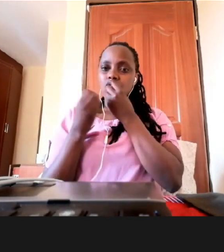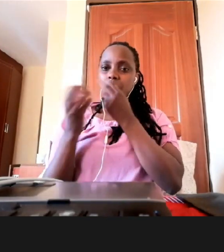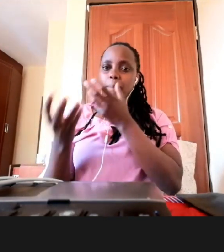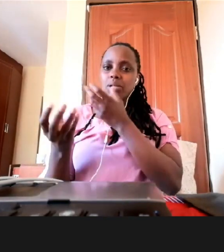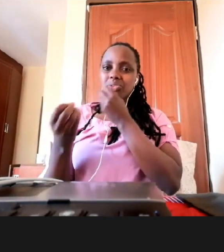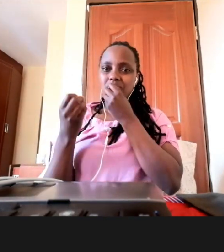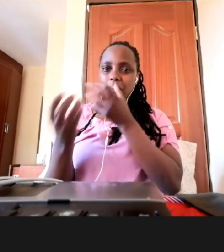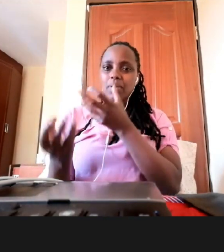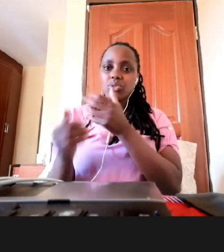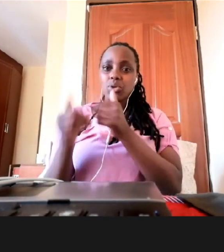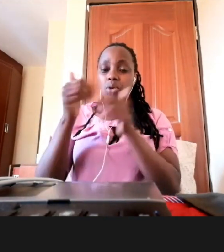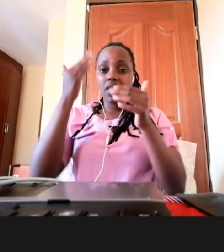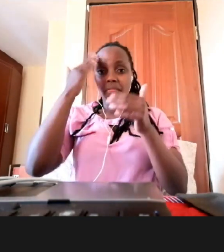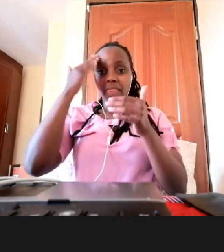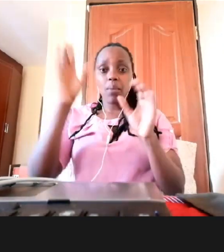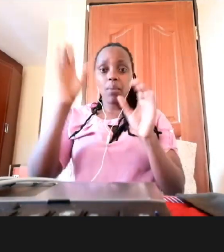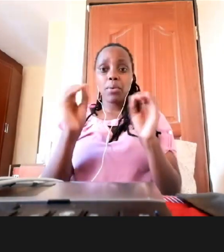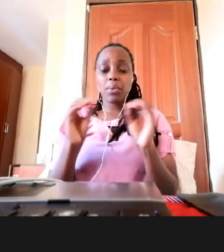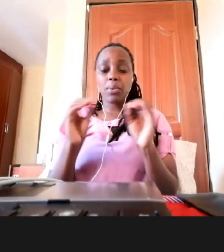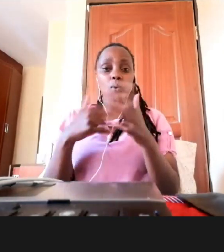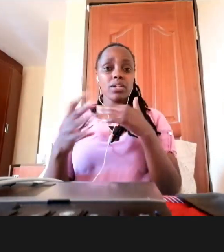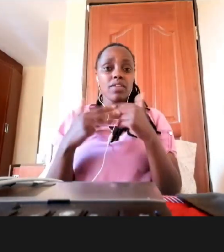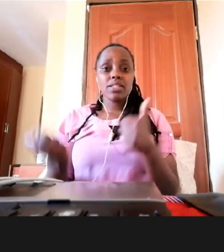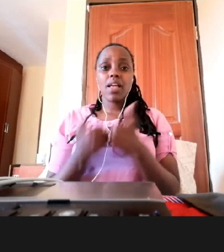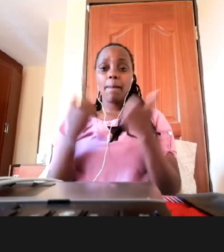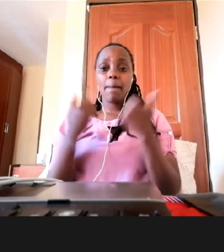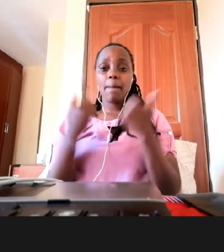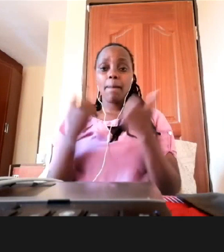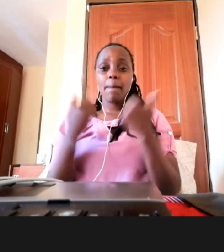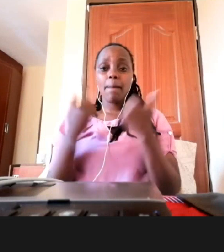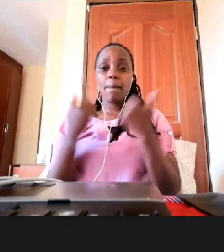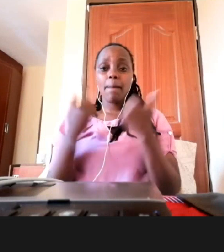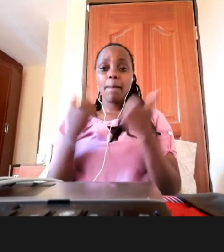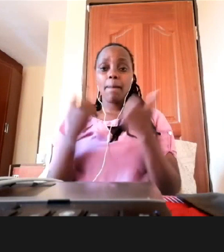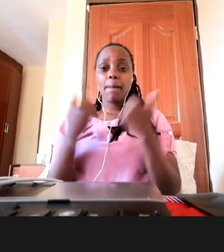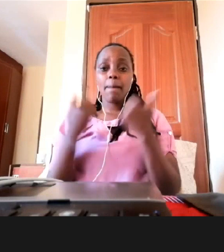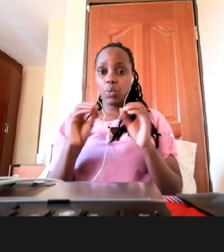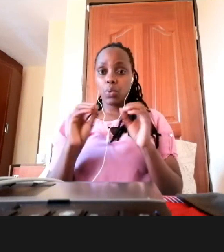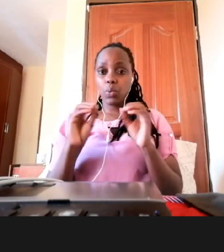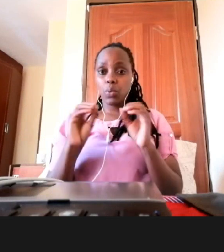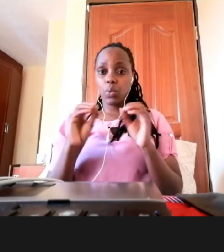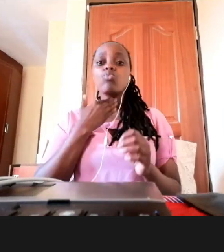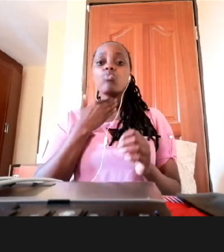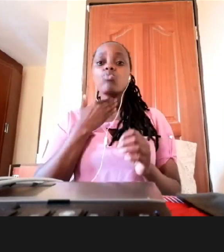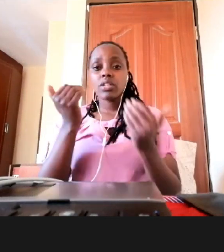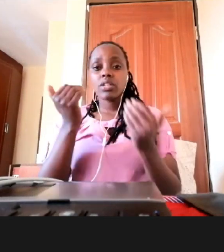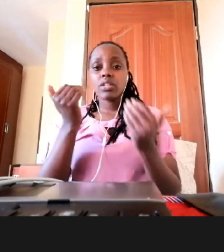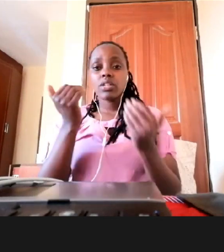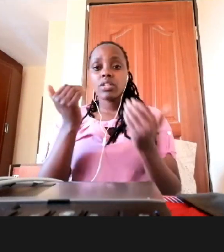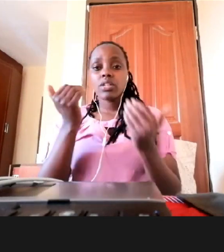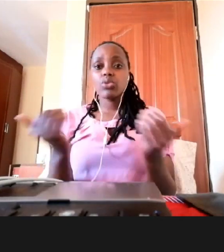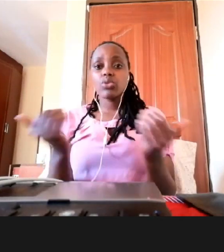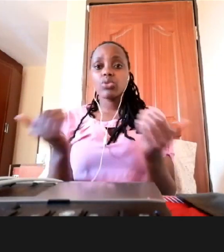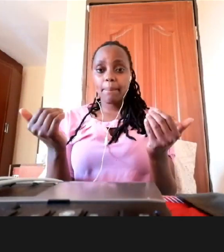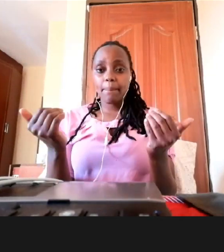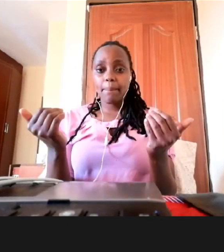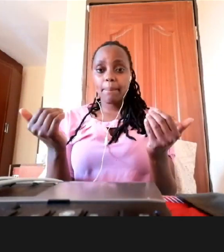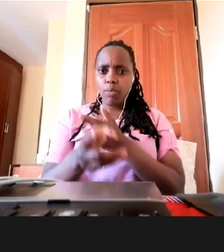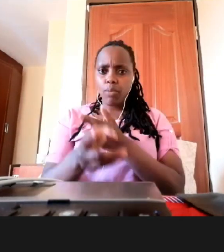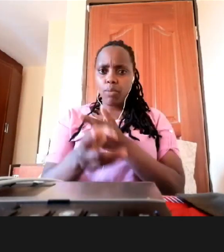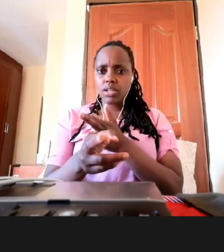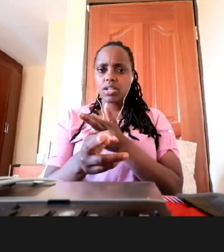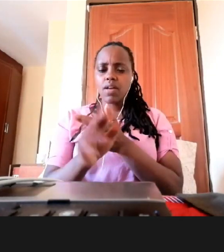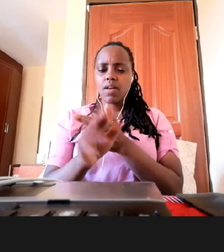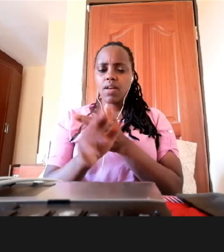information they were not aware of what's going on. So we wanted the children to report